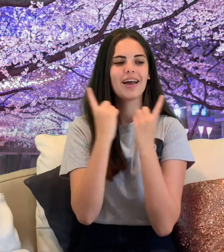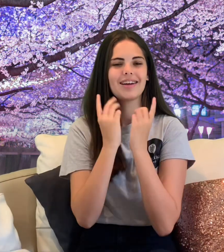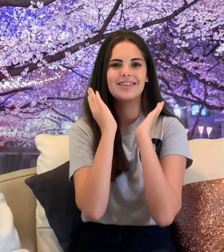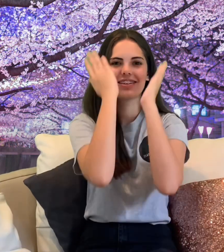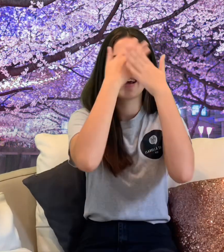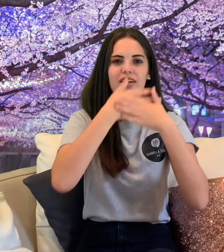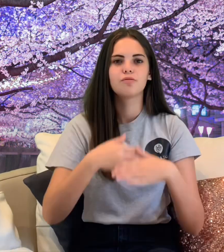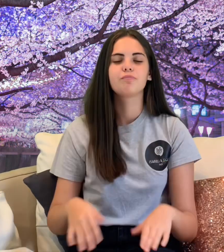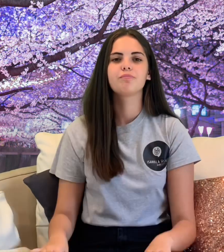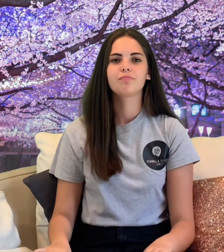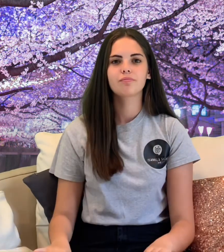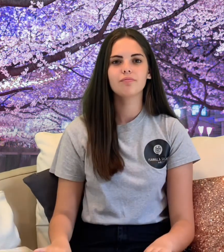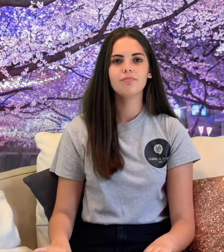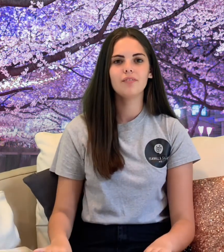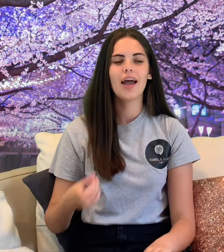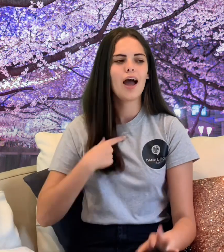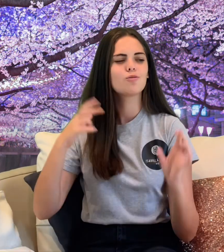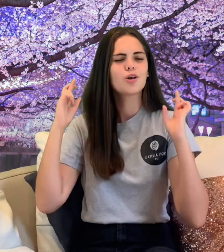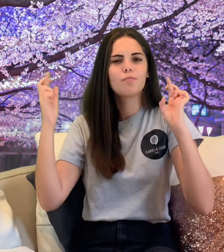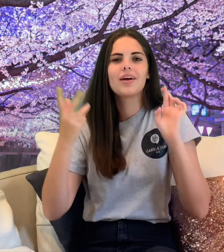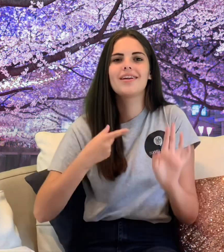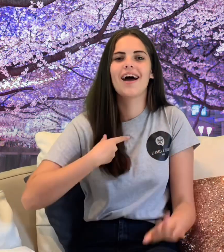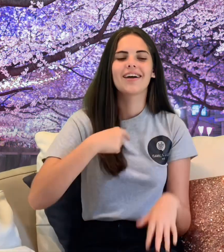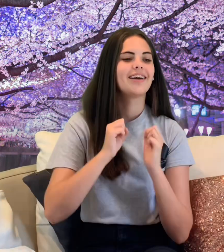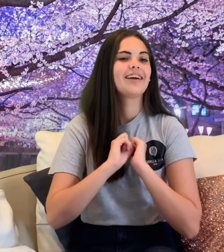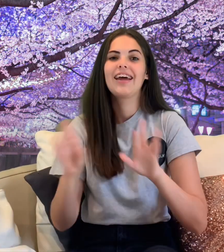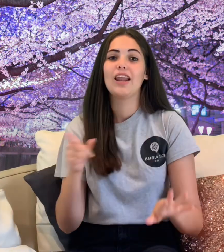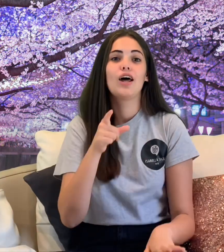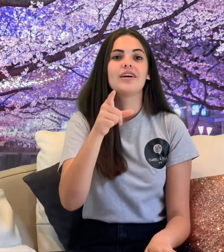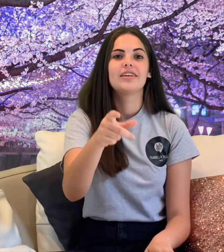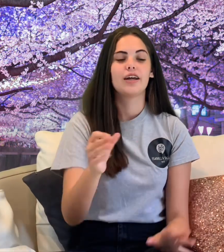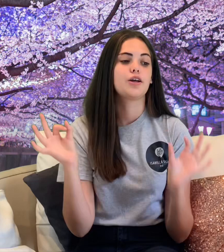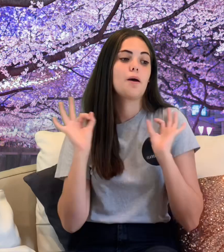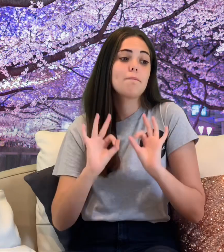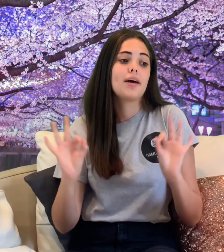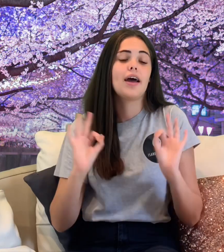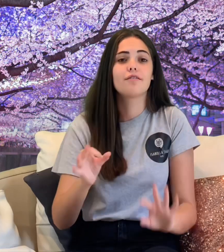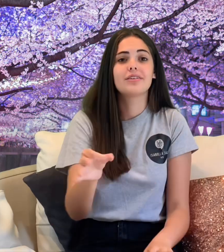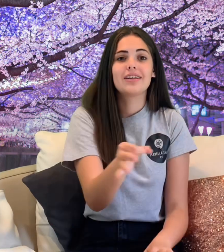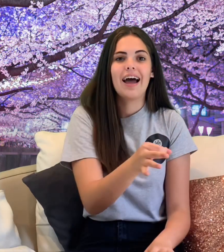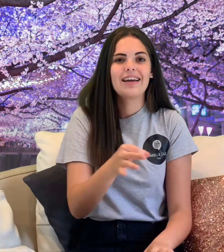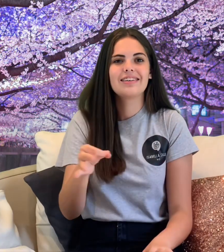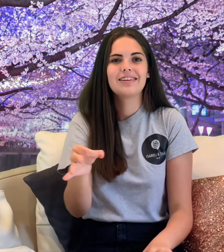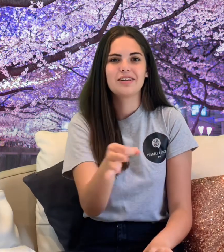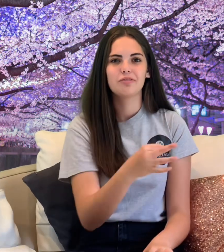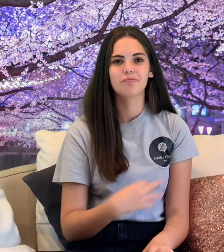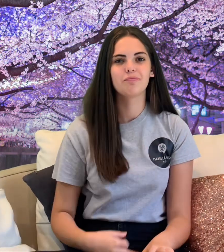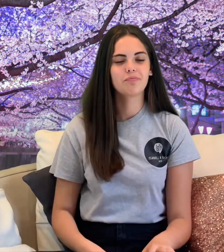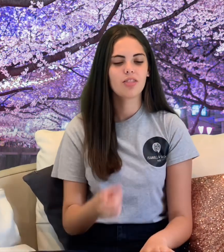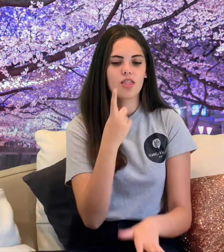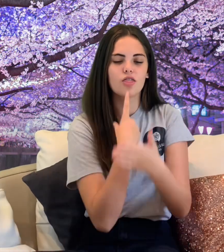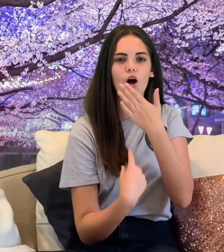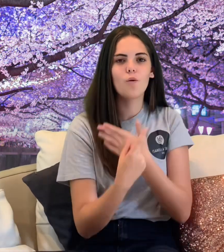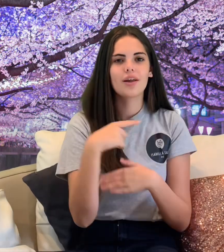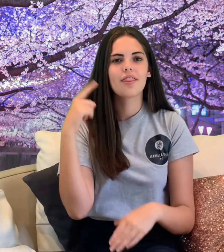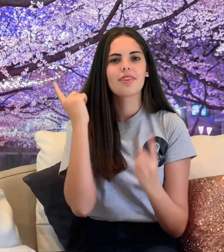plans tonight? I was hoping I could get lost in your paradise. The only thing